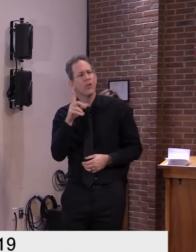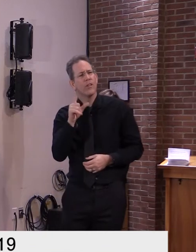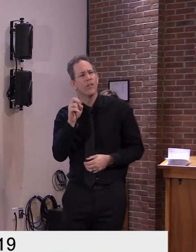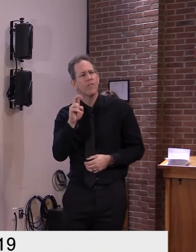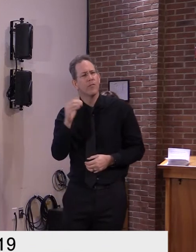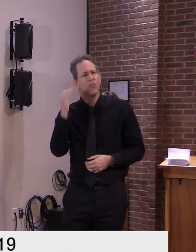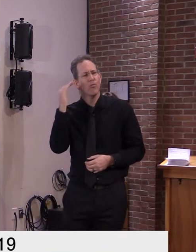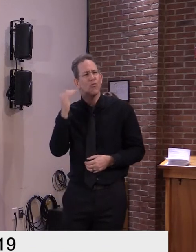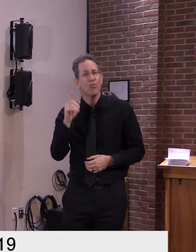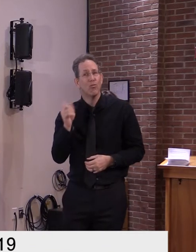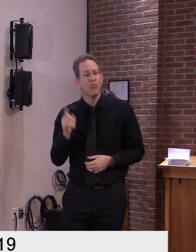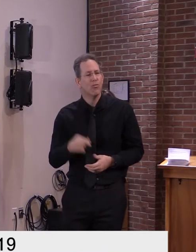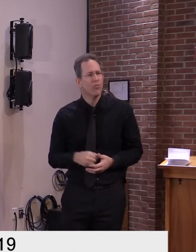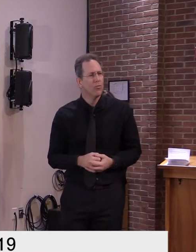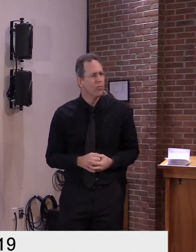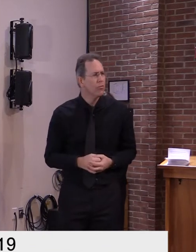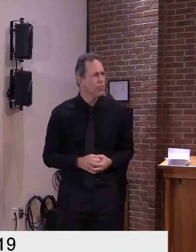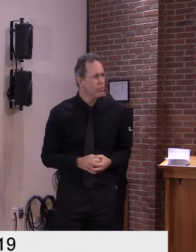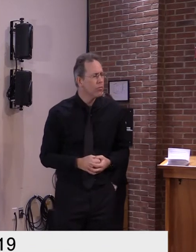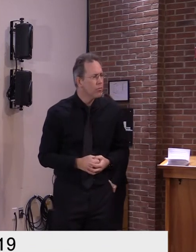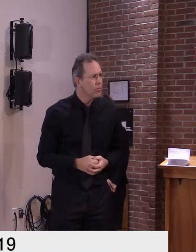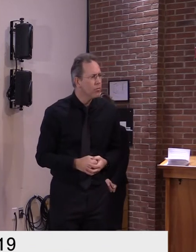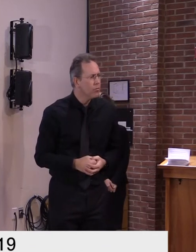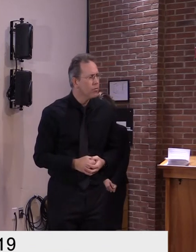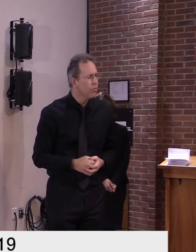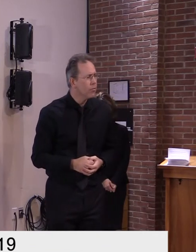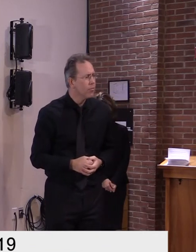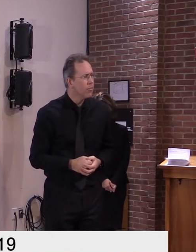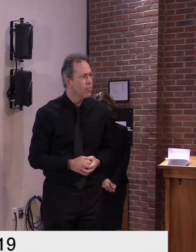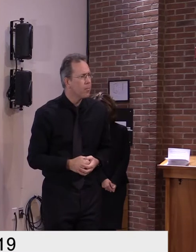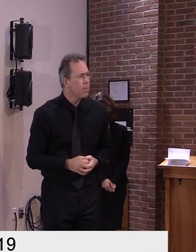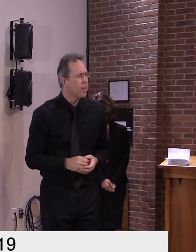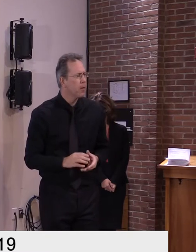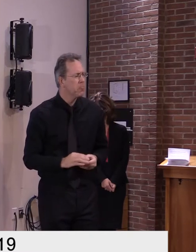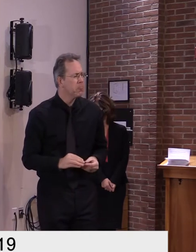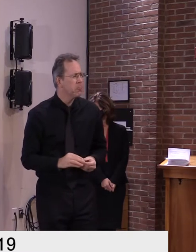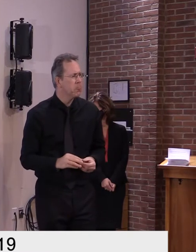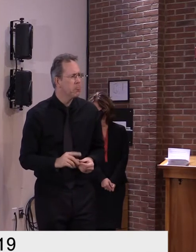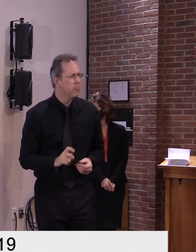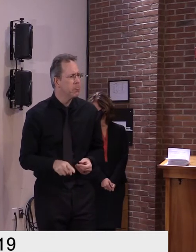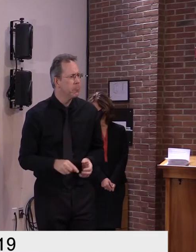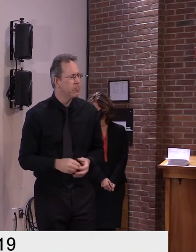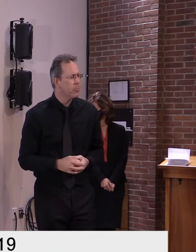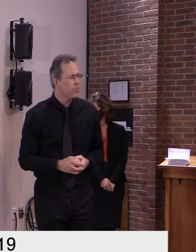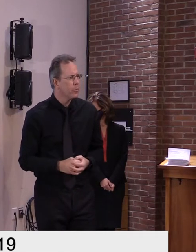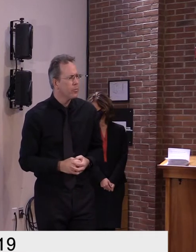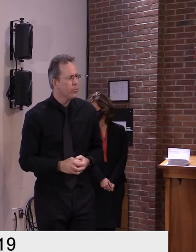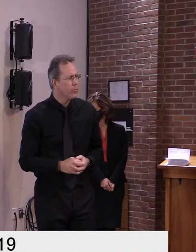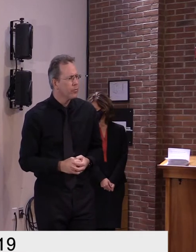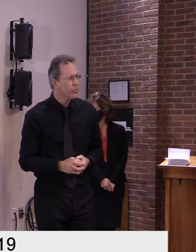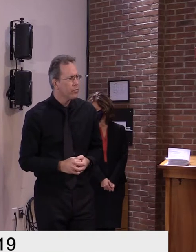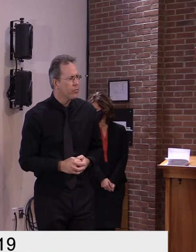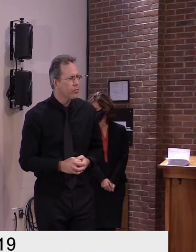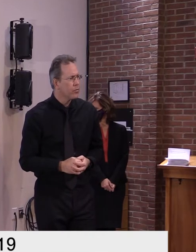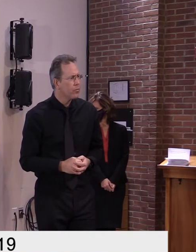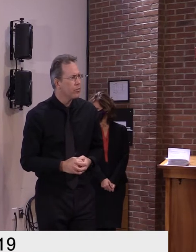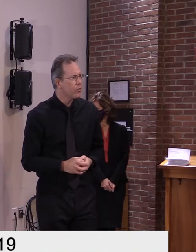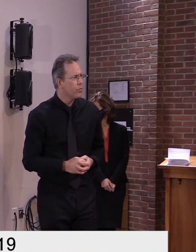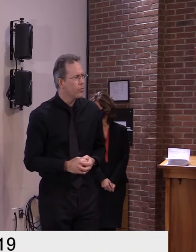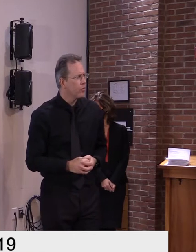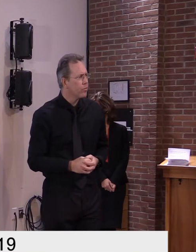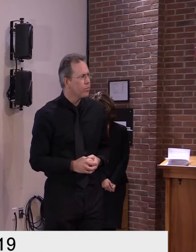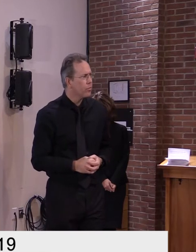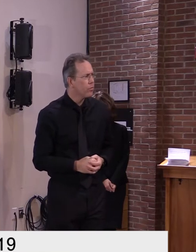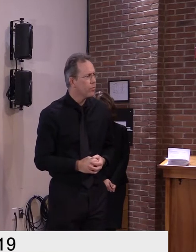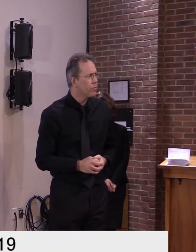your statistics show there's been an estimated almost 4,000 COVID cases that are considered recovered